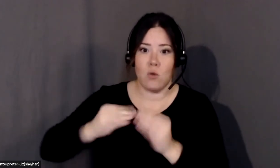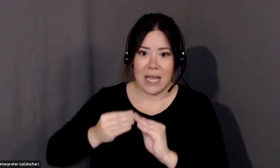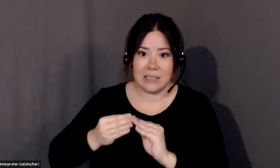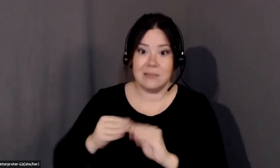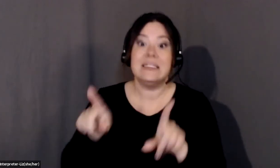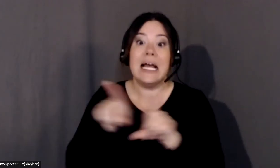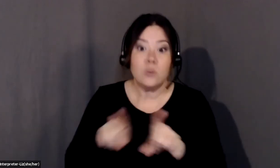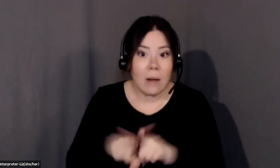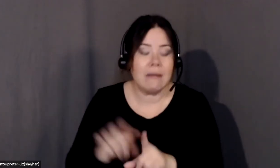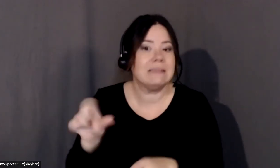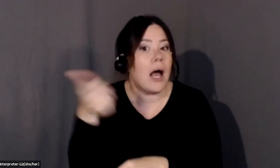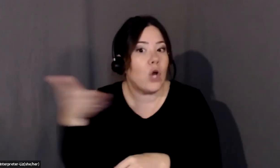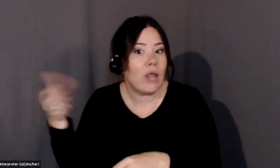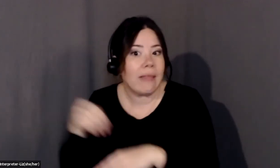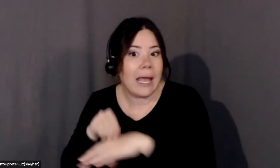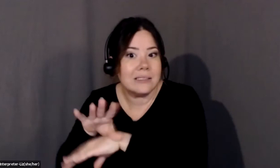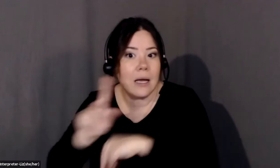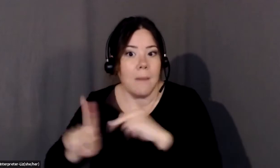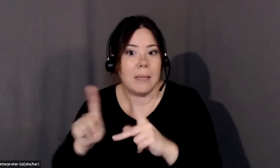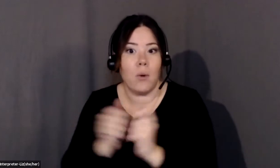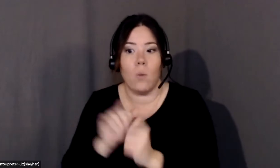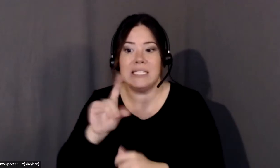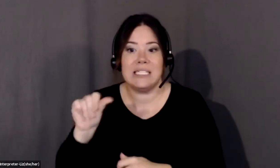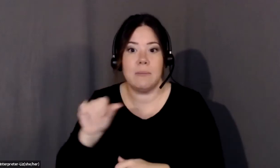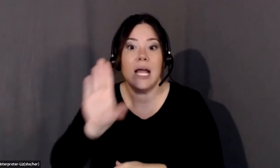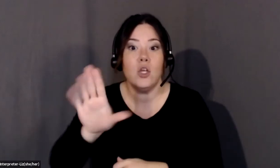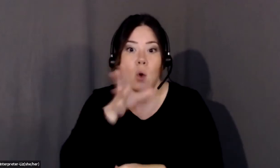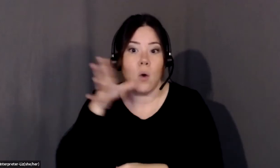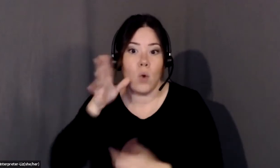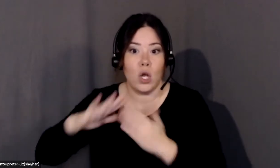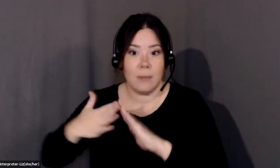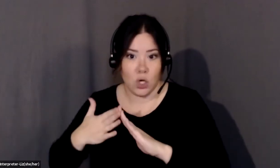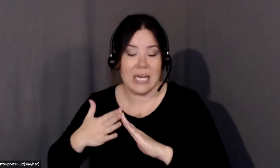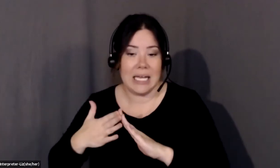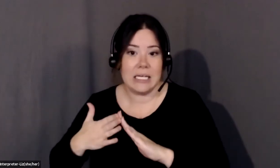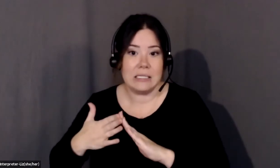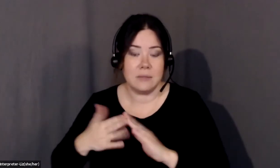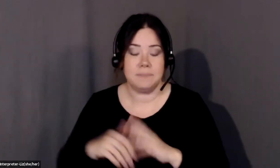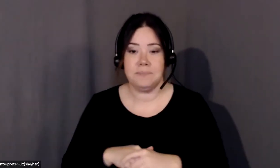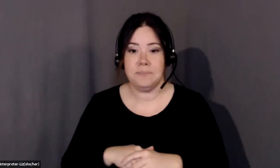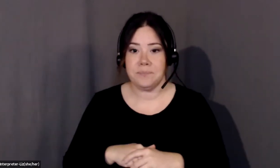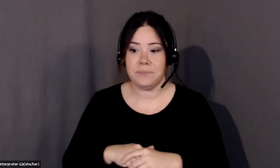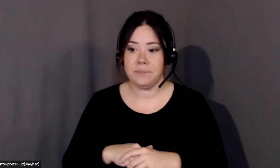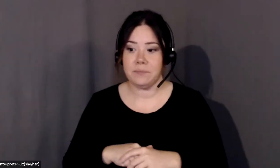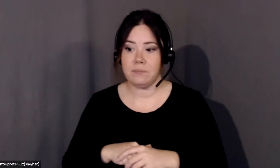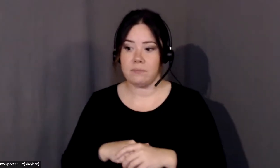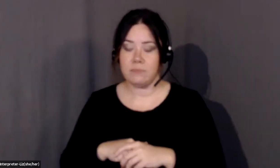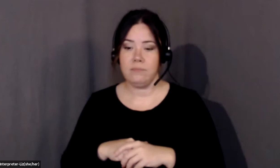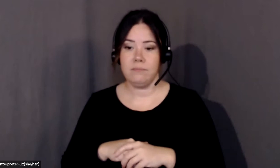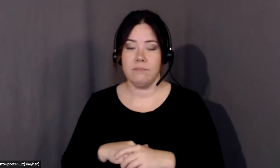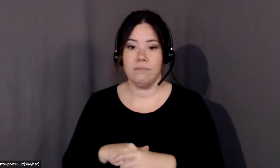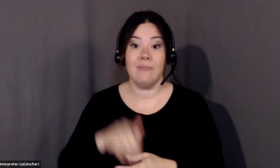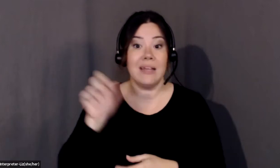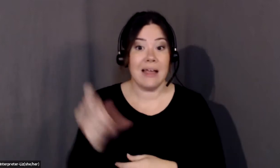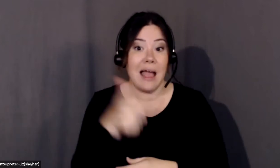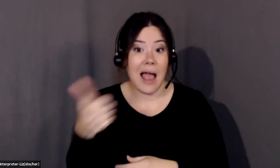factors impacting people with disabilities in your rural communities that you serve. Another thing